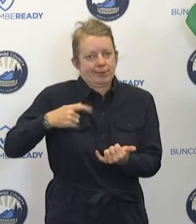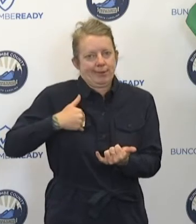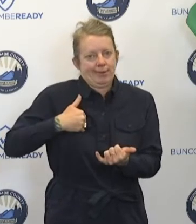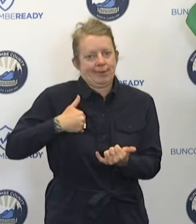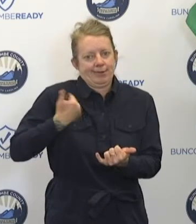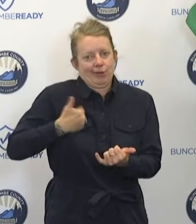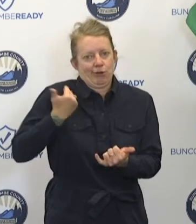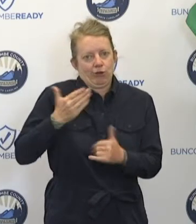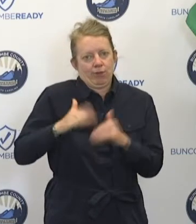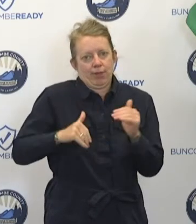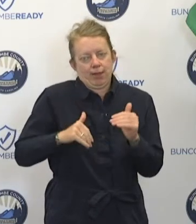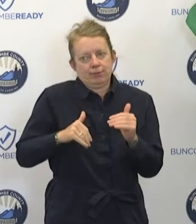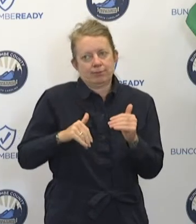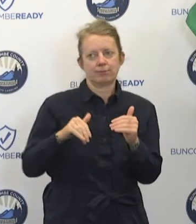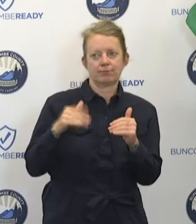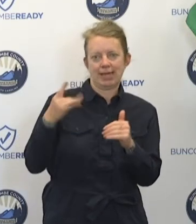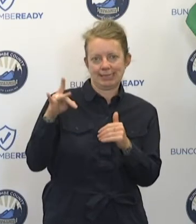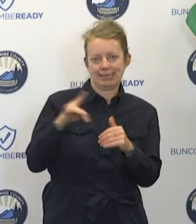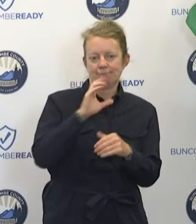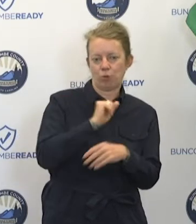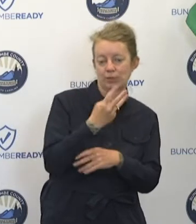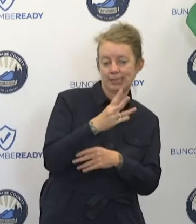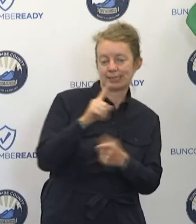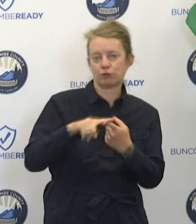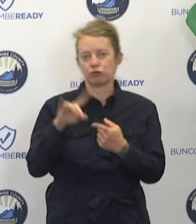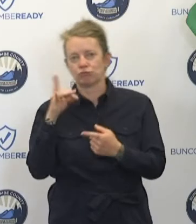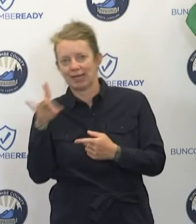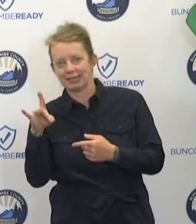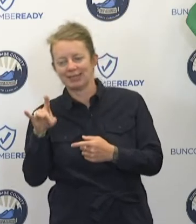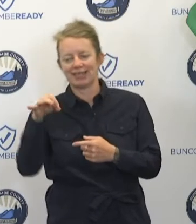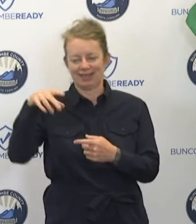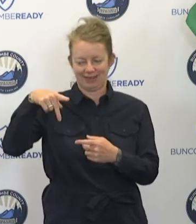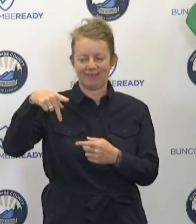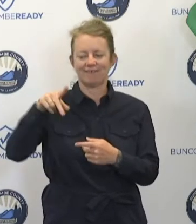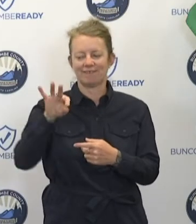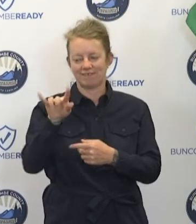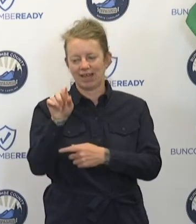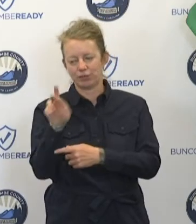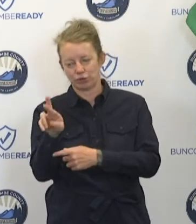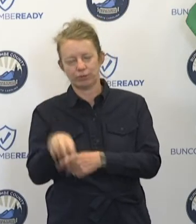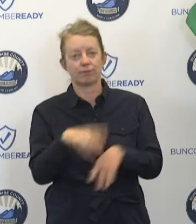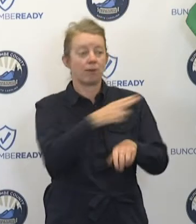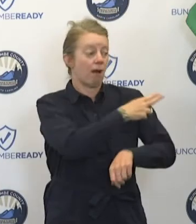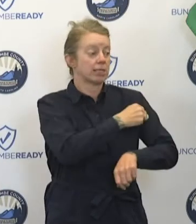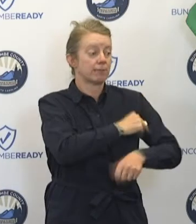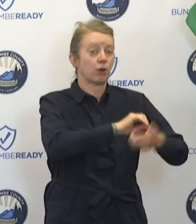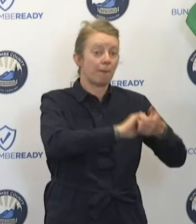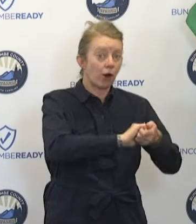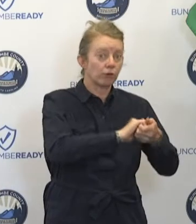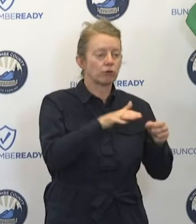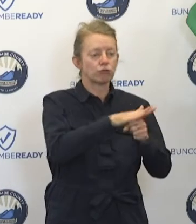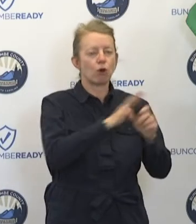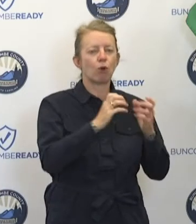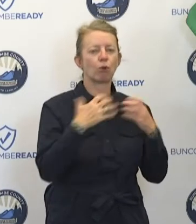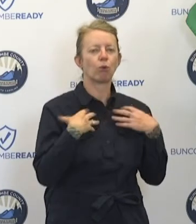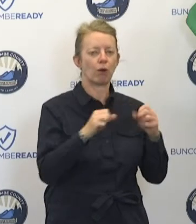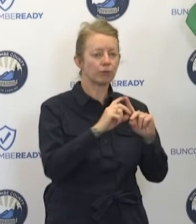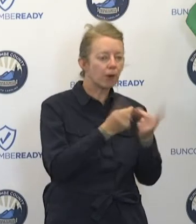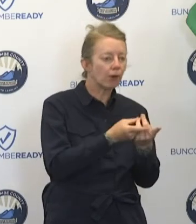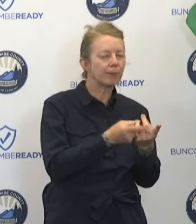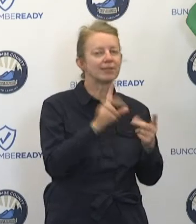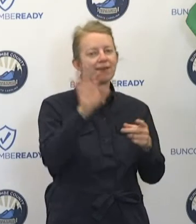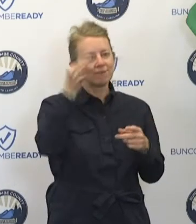to 18 years of age. Hospital partners, local health departments, federally qualified health